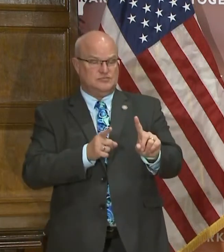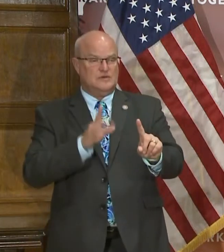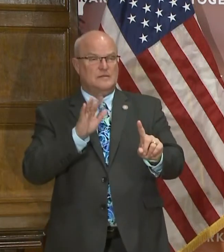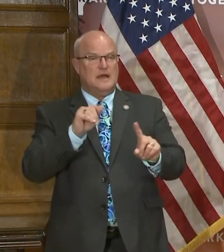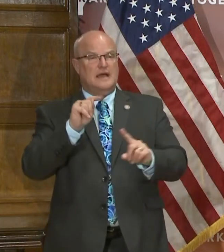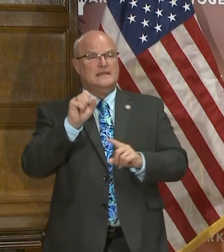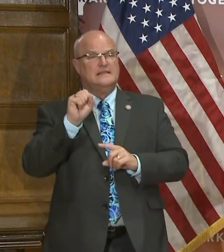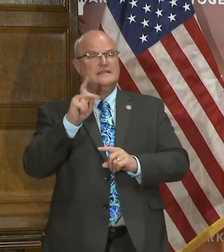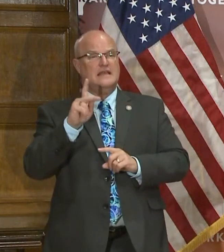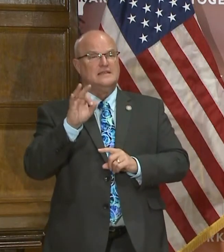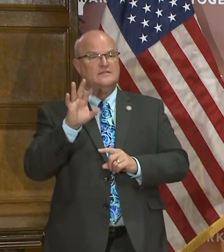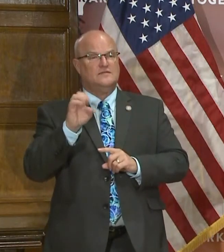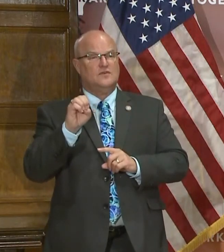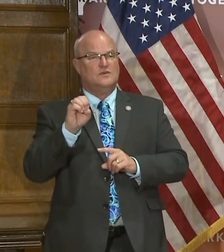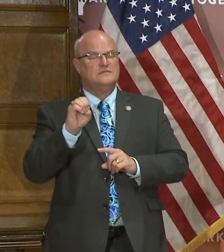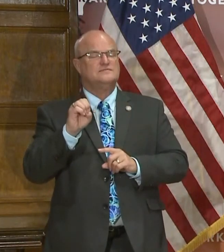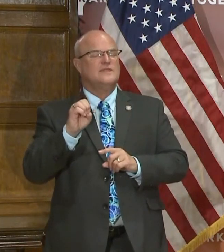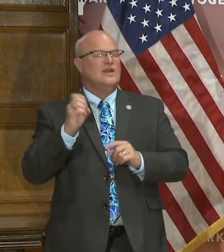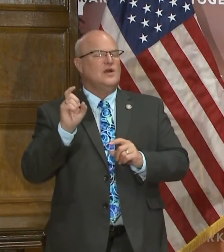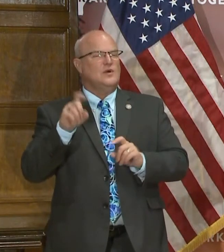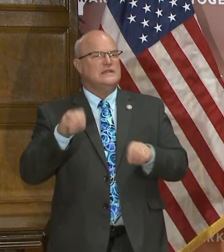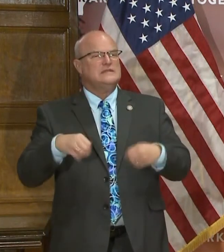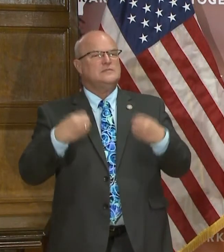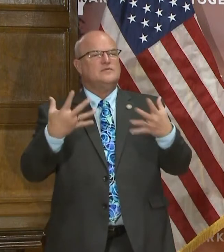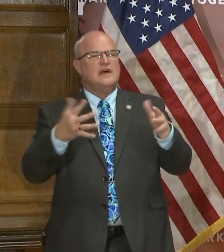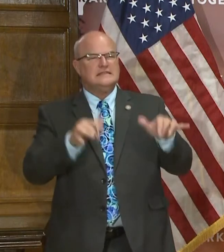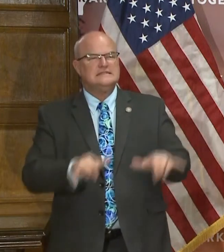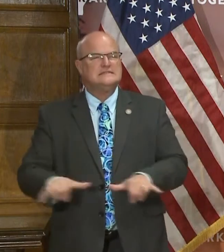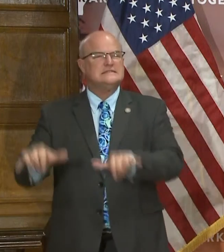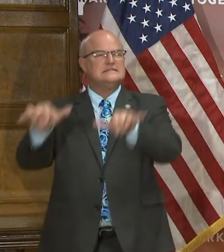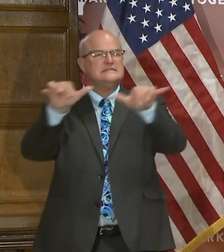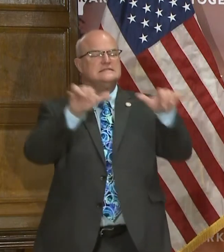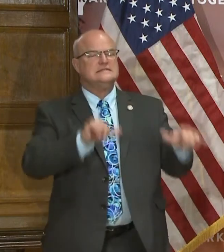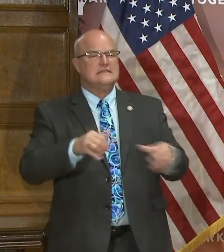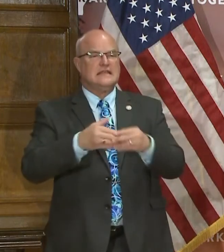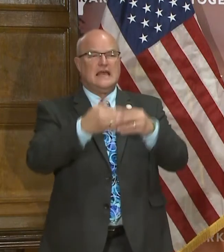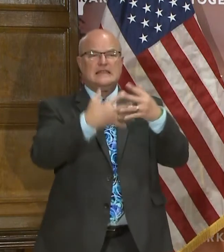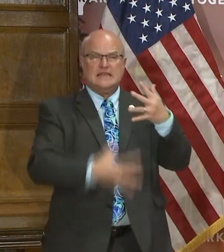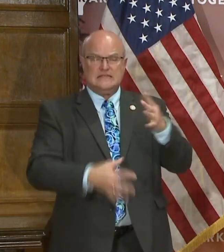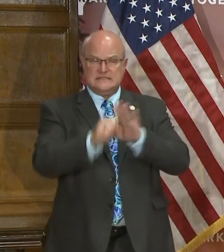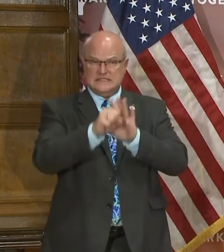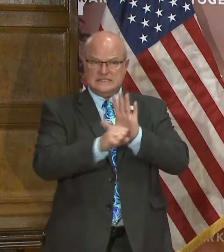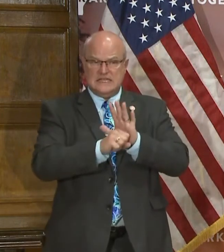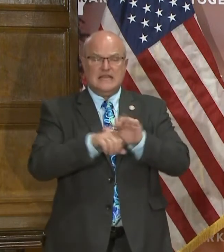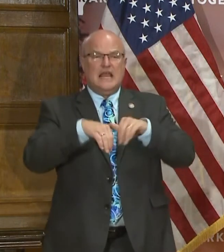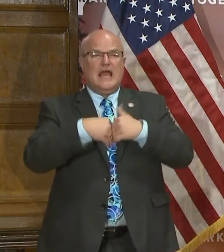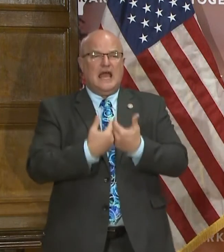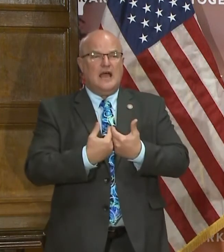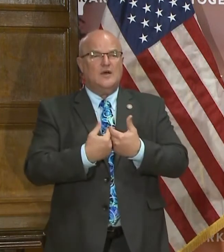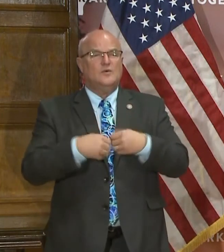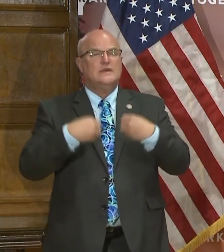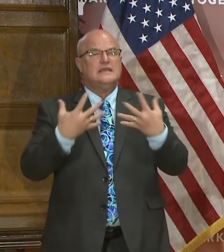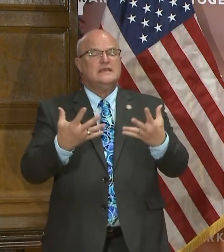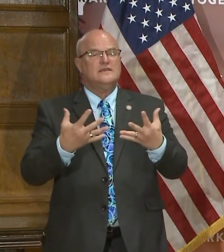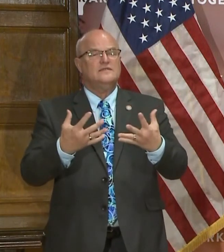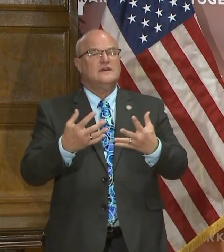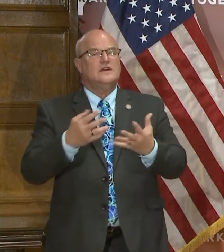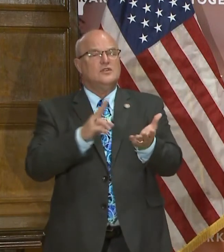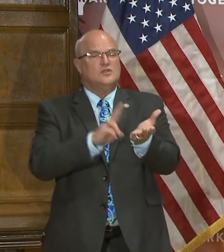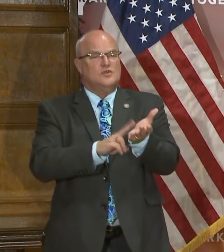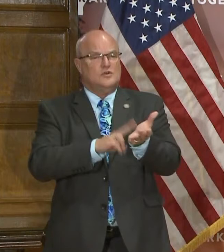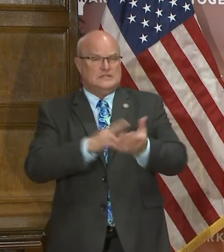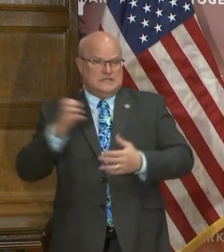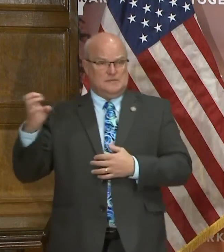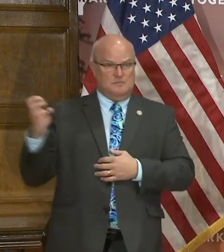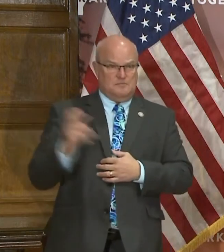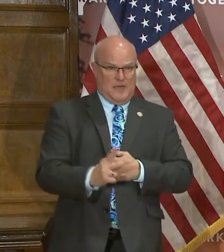force. One is to provide consistent guidelines across the state for how we bring caregivers back to the